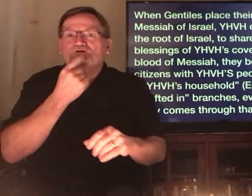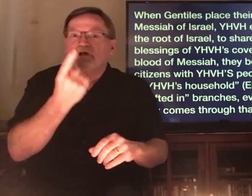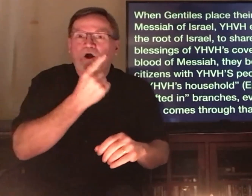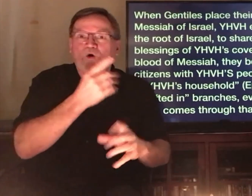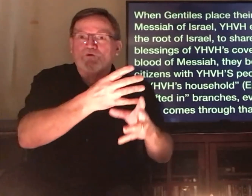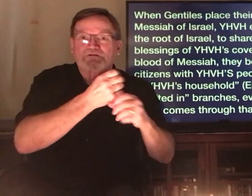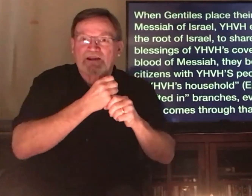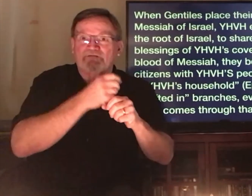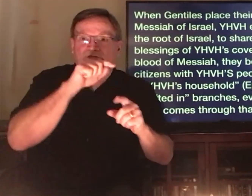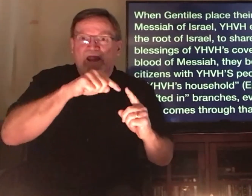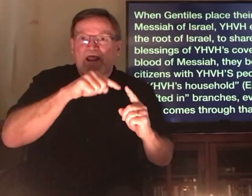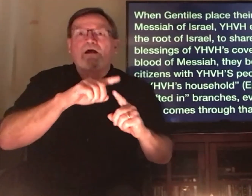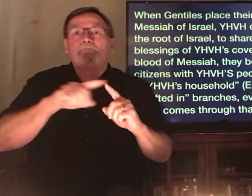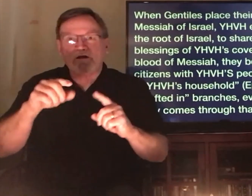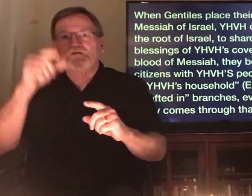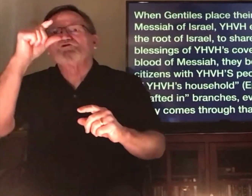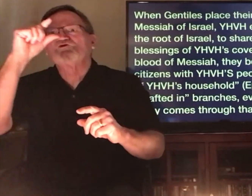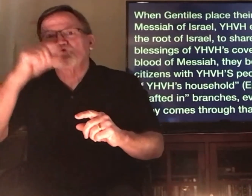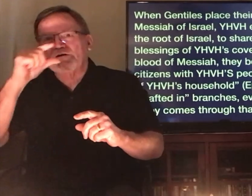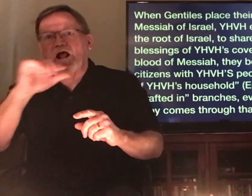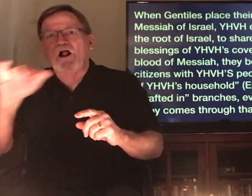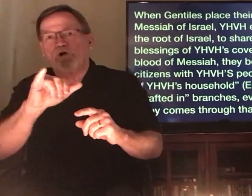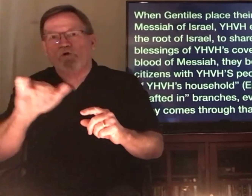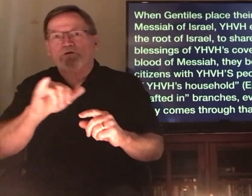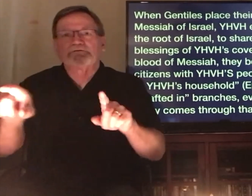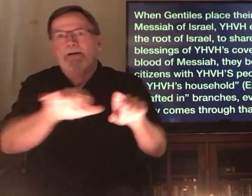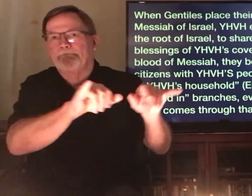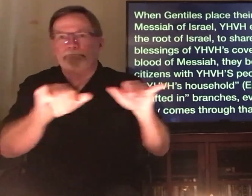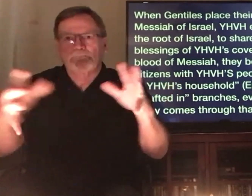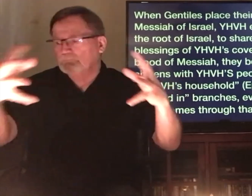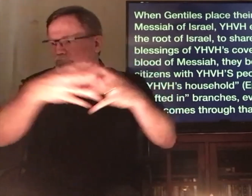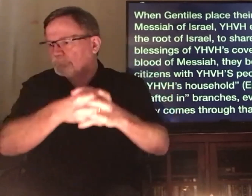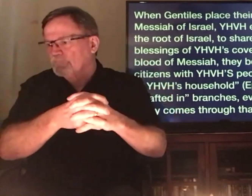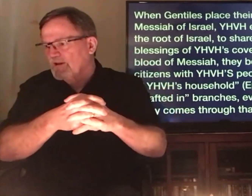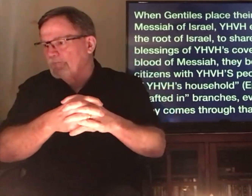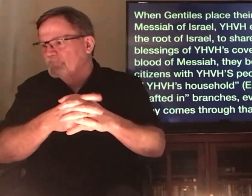wild olive branch. Now they took